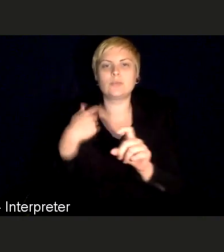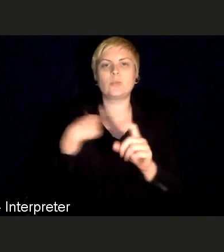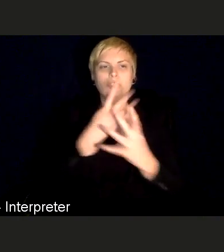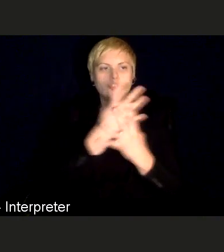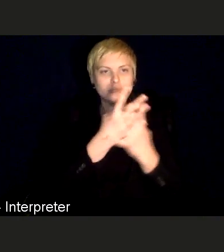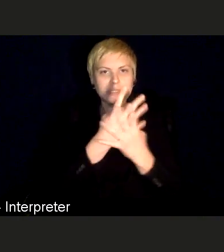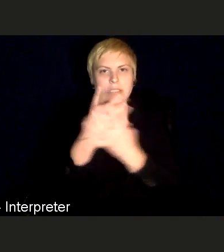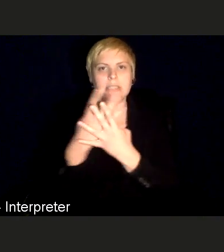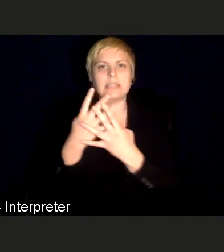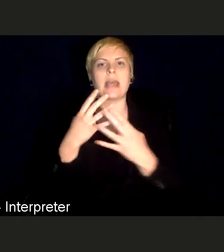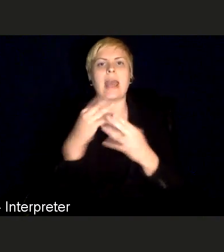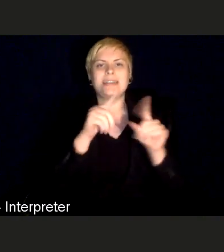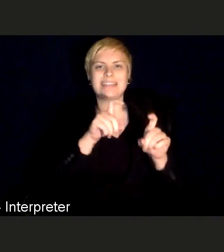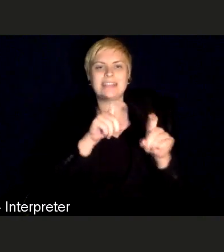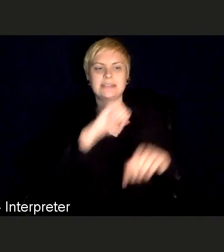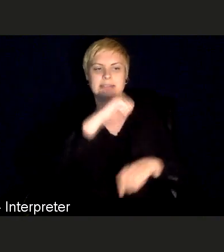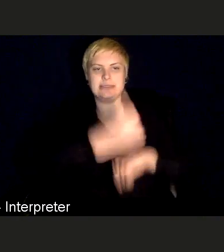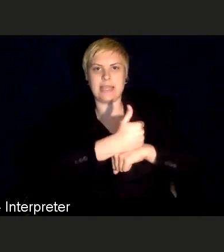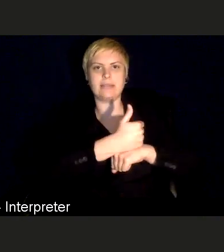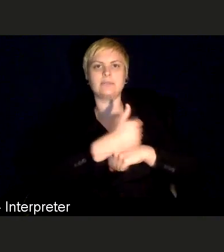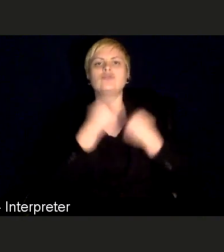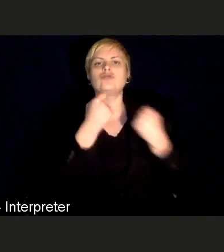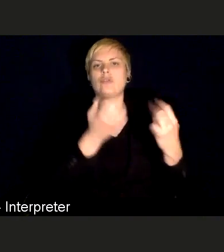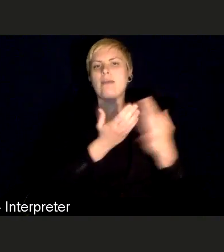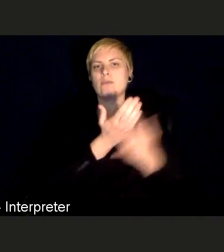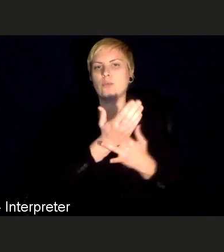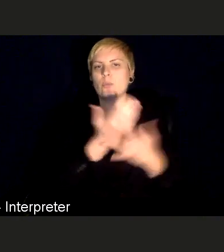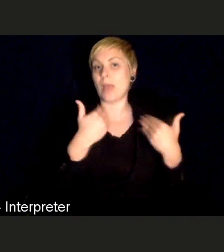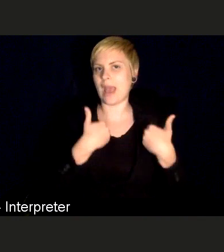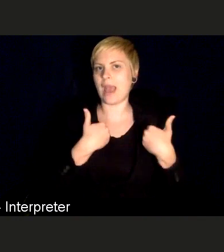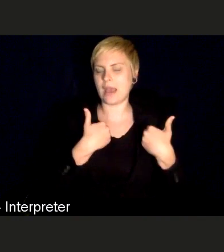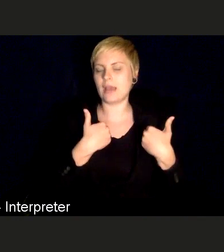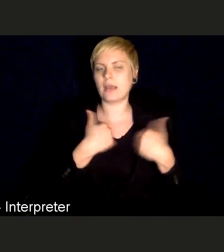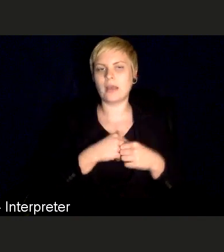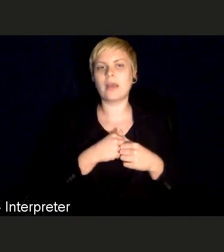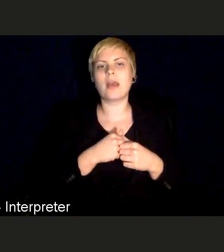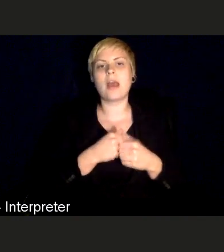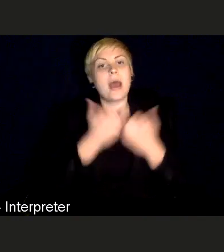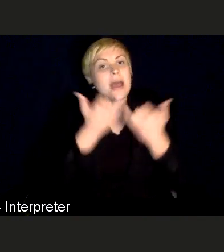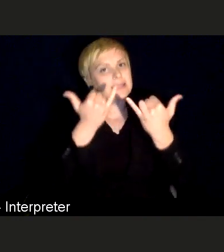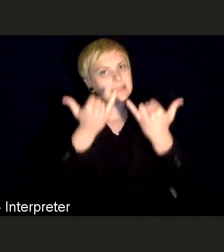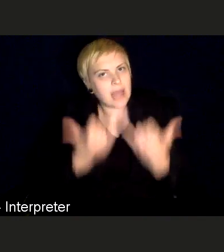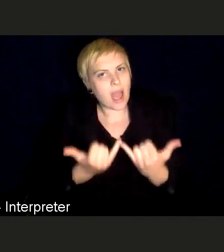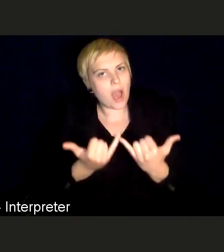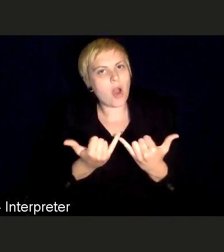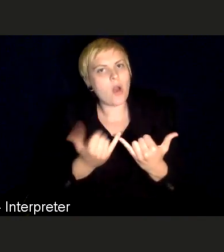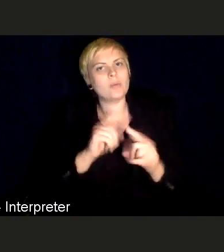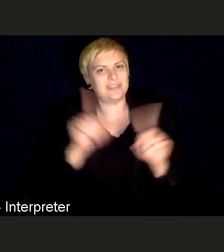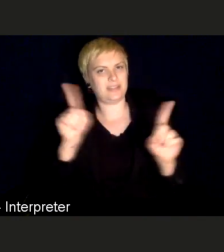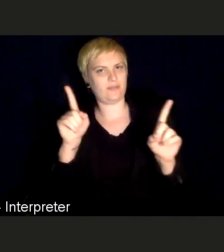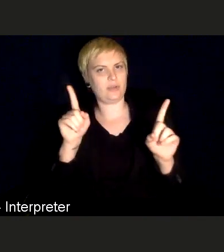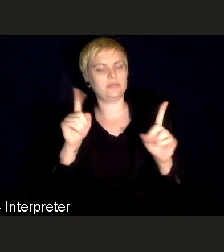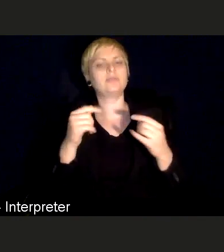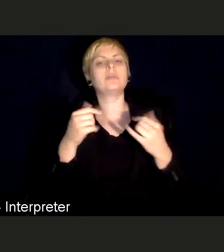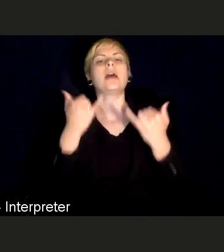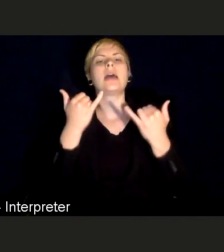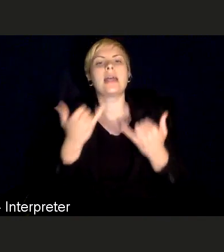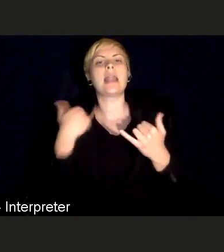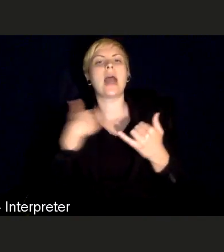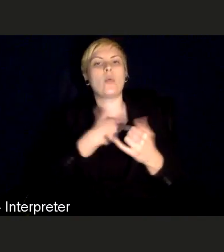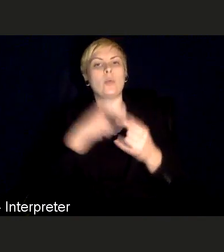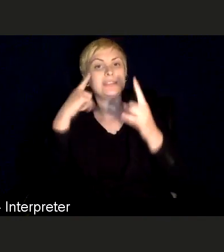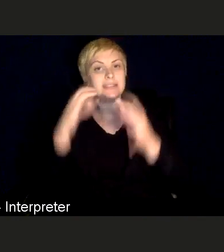testing site that we set up as a drive-through. The tests now are done based off of the screen by a